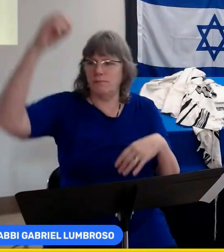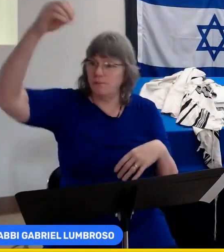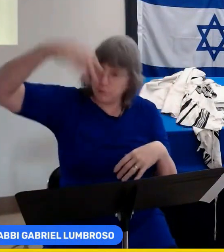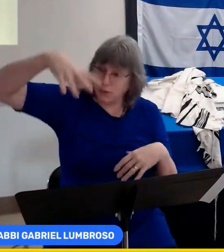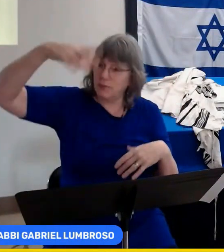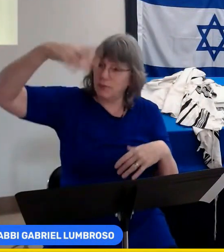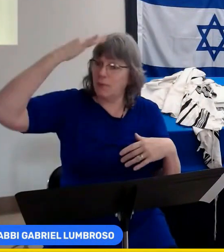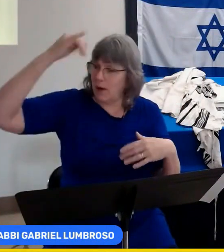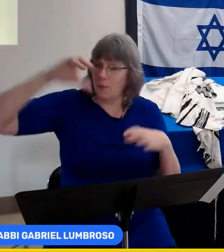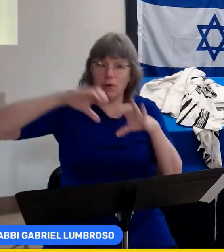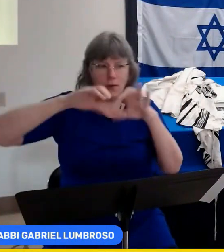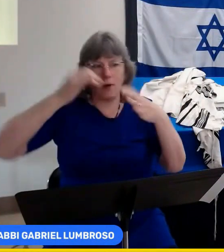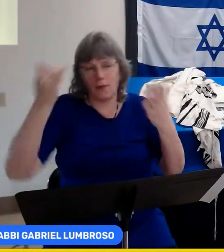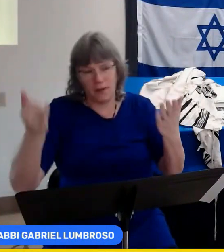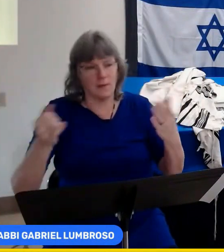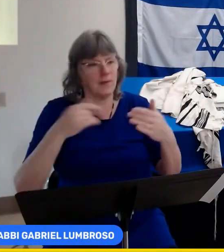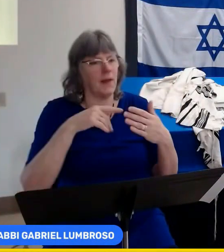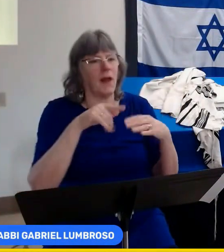atom bomb and all that.